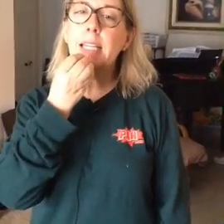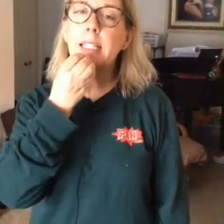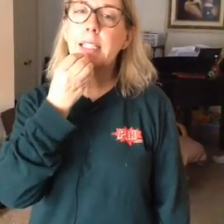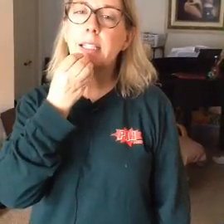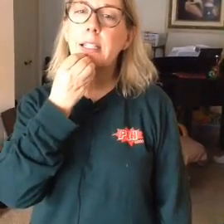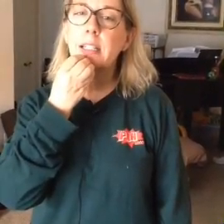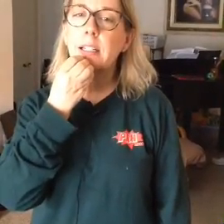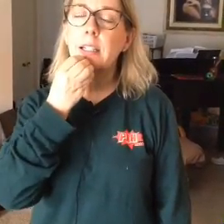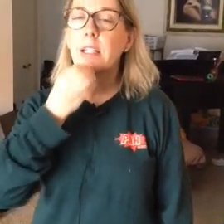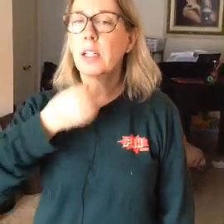Eat,